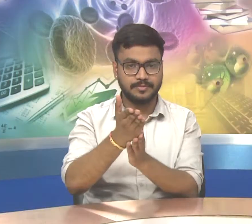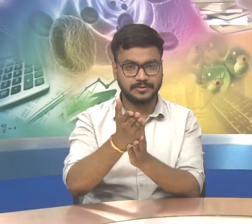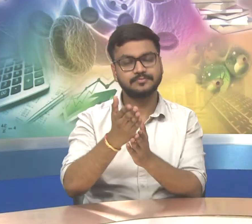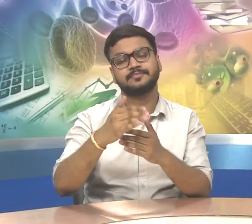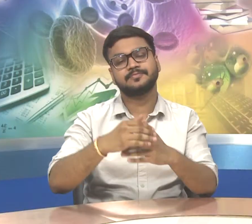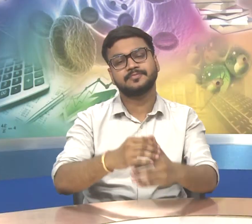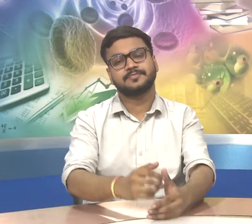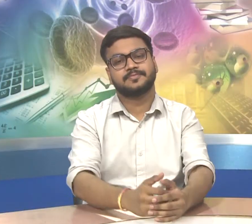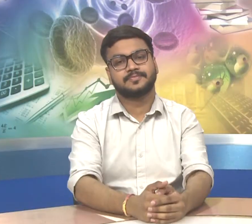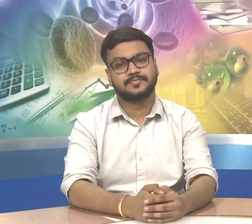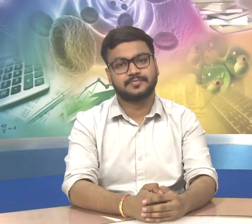Part 2.